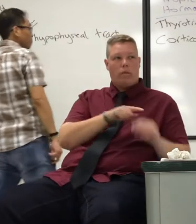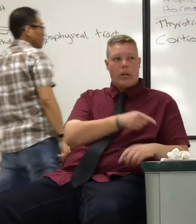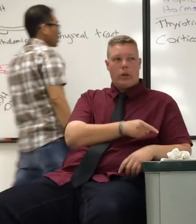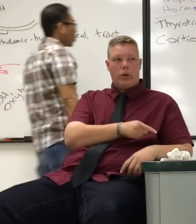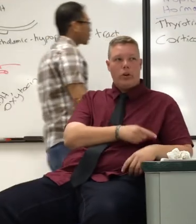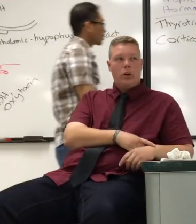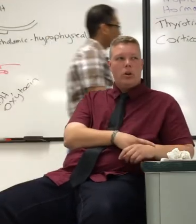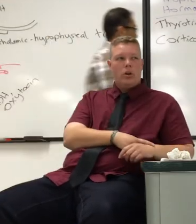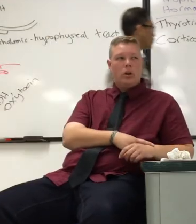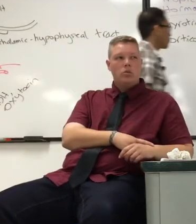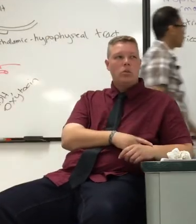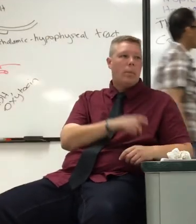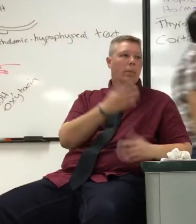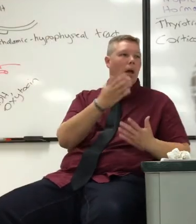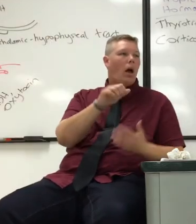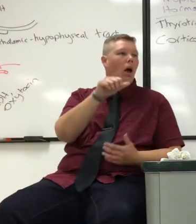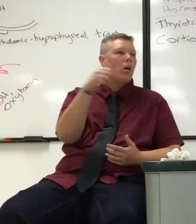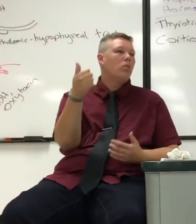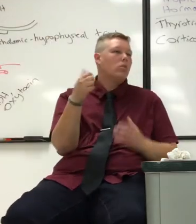the corticotroph.